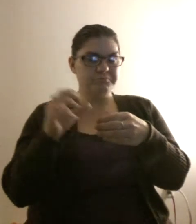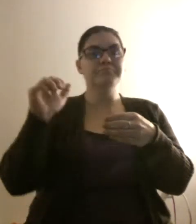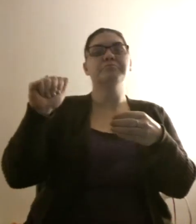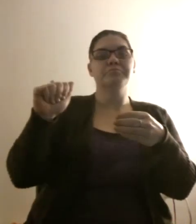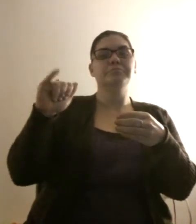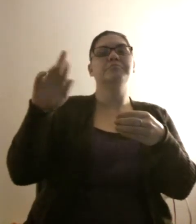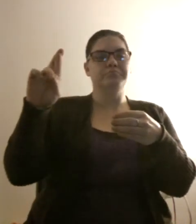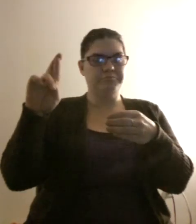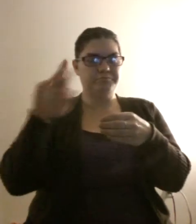can